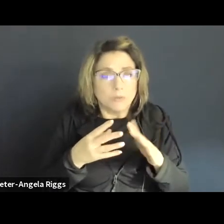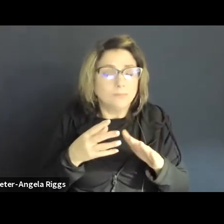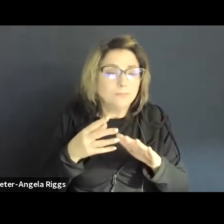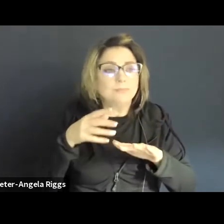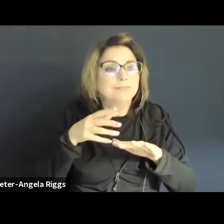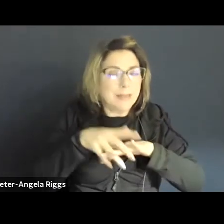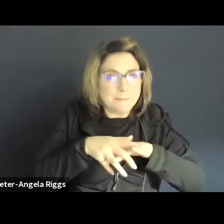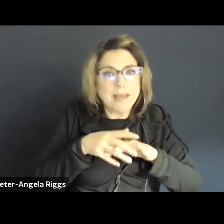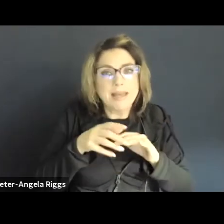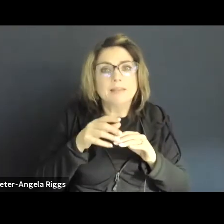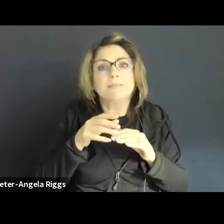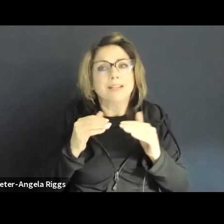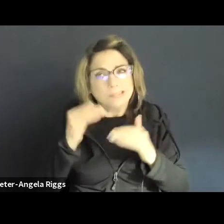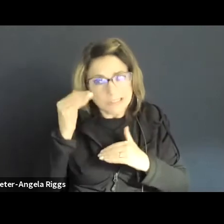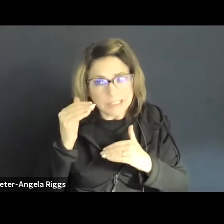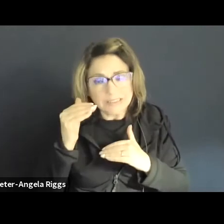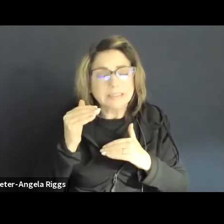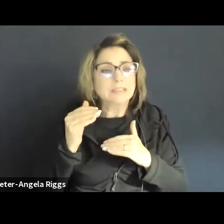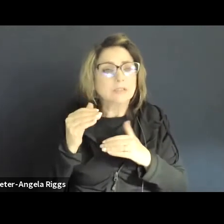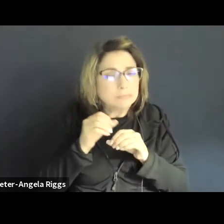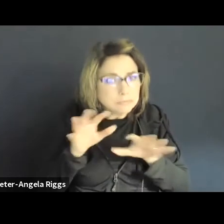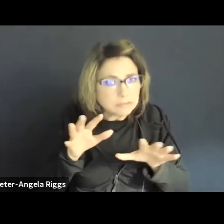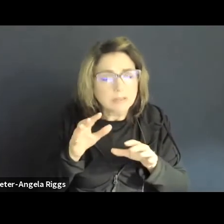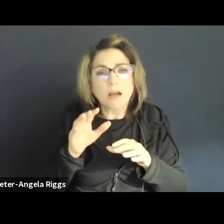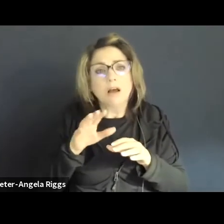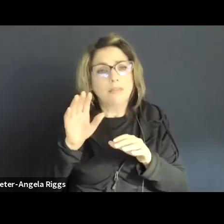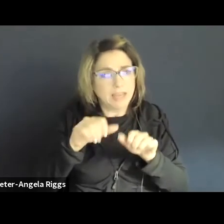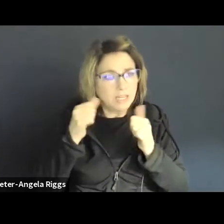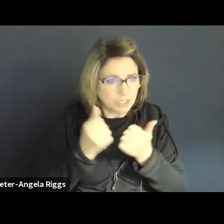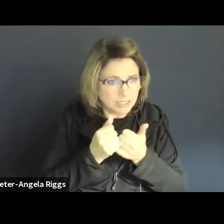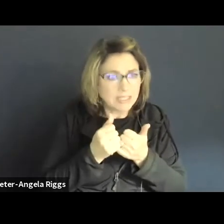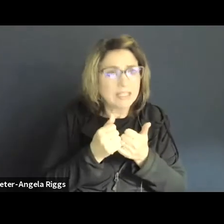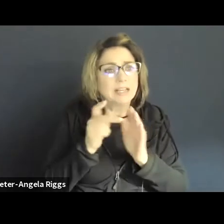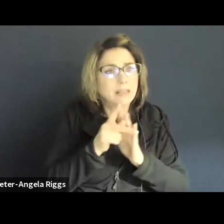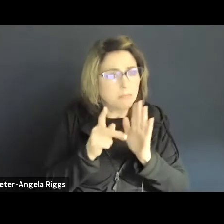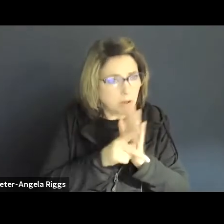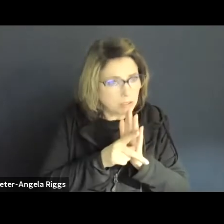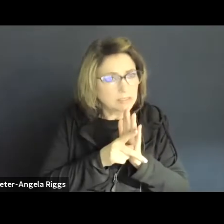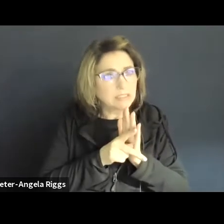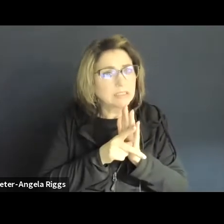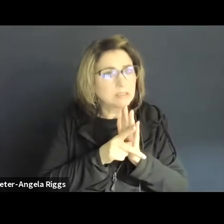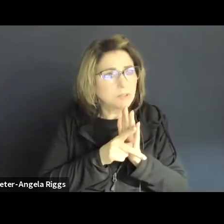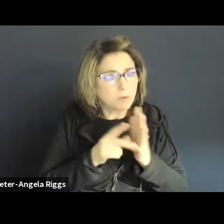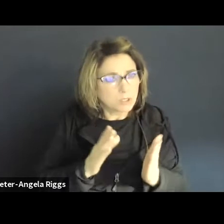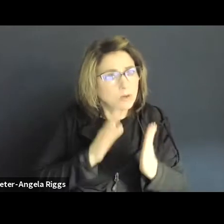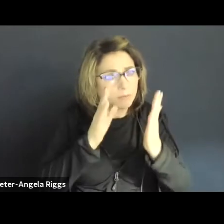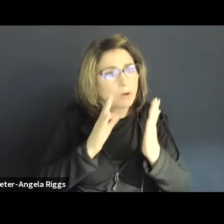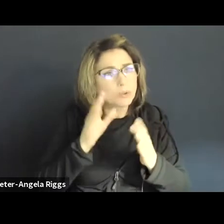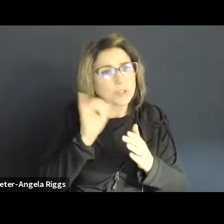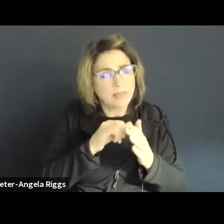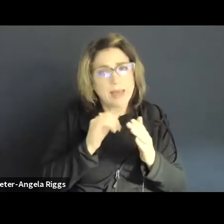agencies, policies, and programs. The administration is working to deliver criminal justice reform